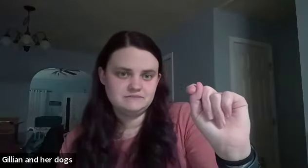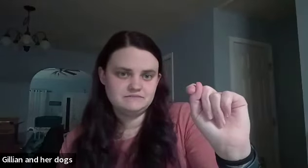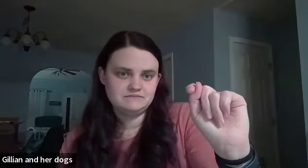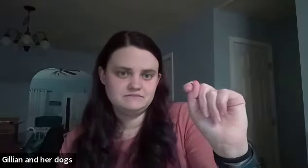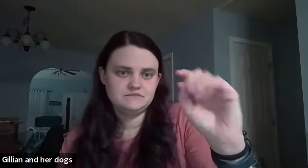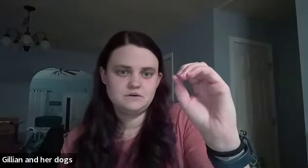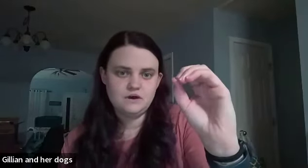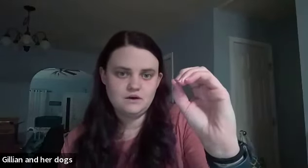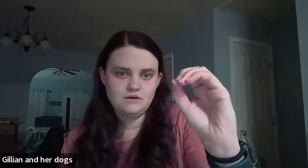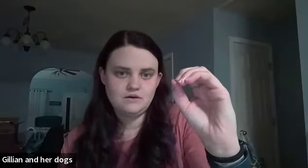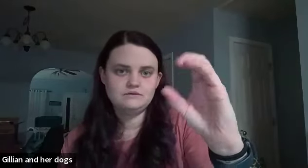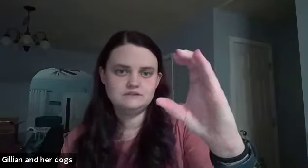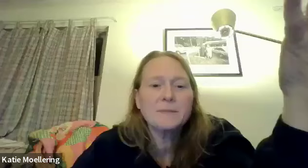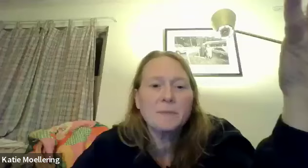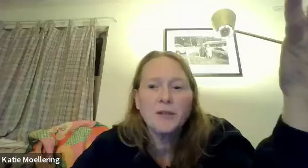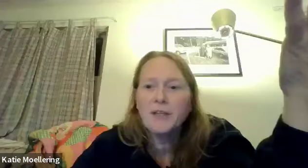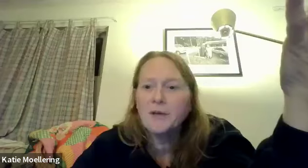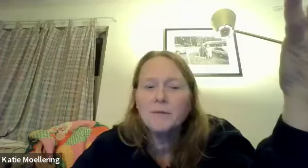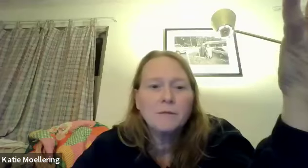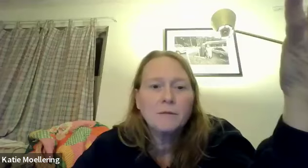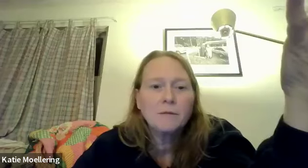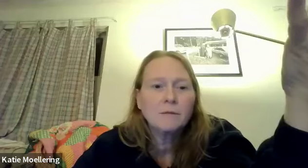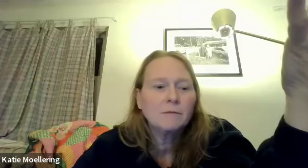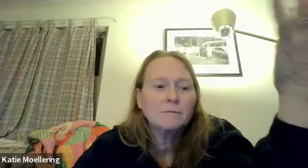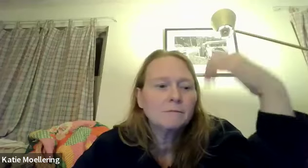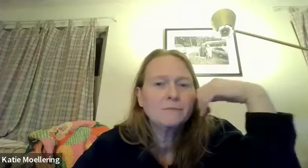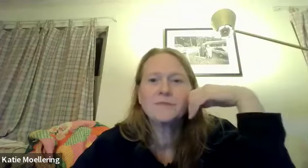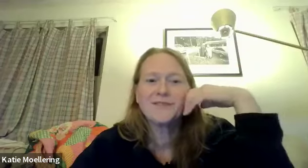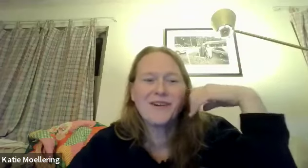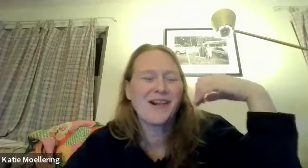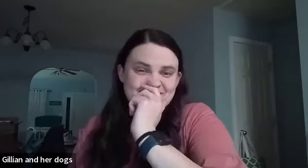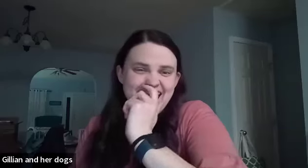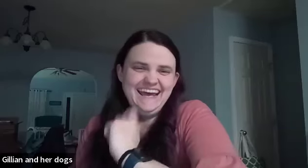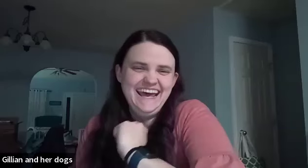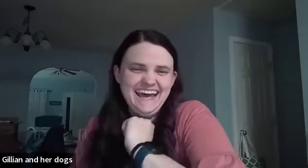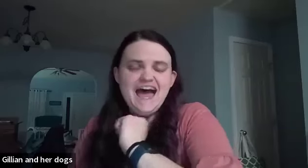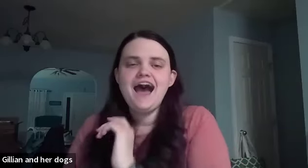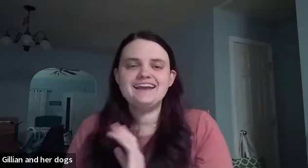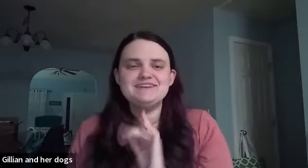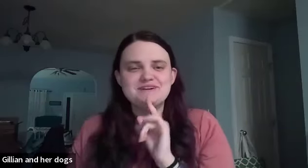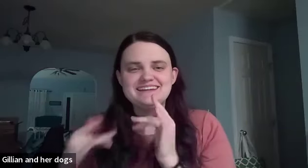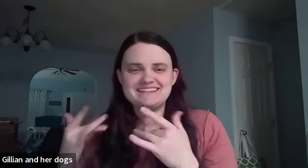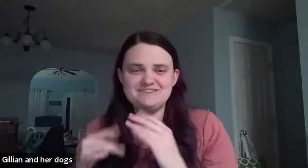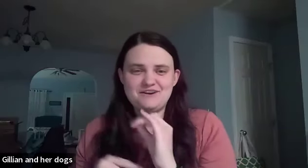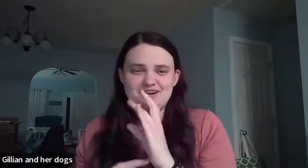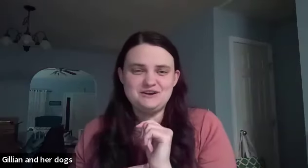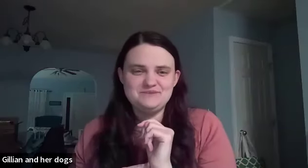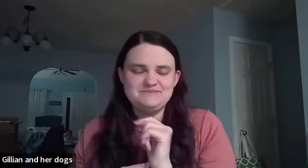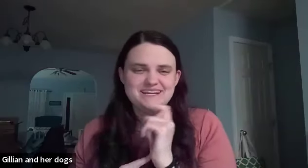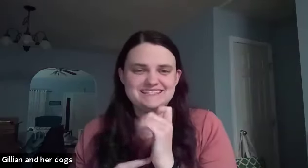OCT. So What O. did September do to you? I skipped September. I'm so sorry. That's my birthday I get month. really excited for October I'm because on